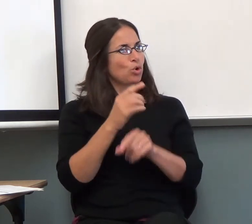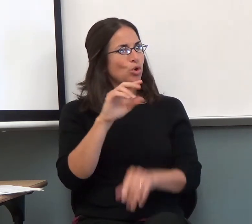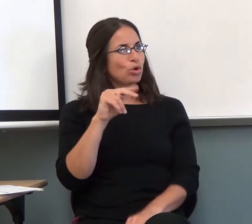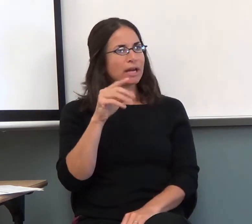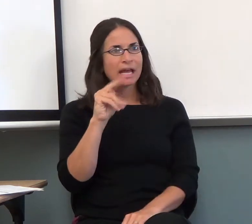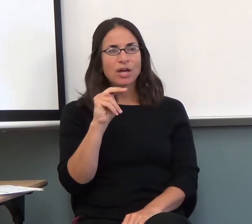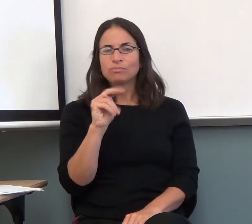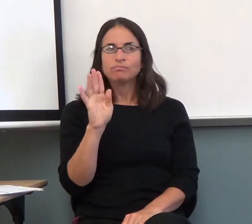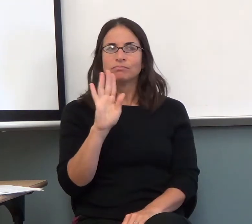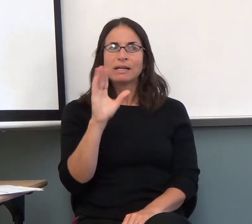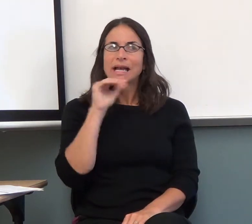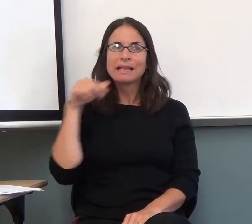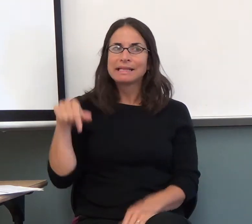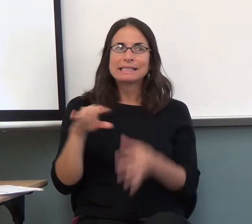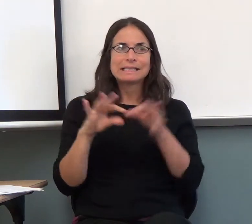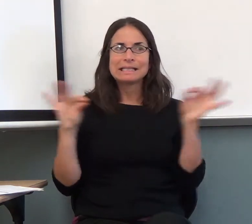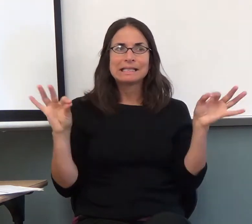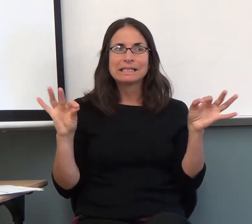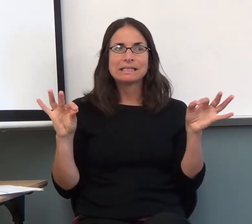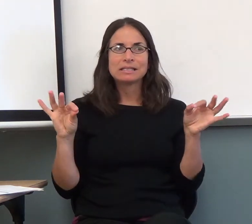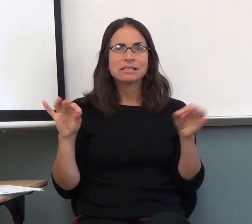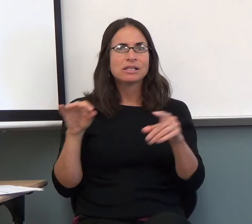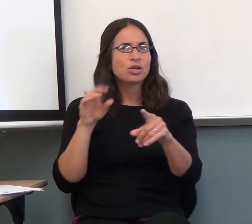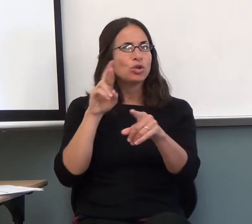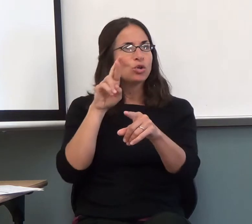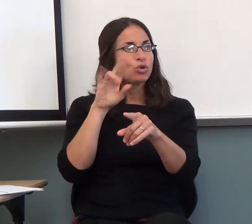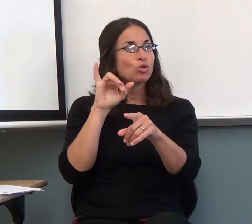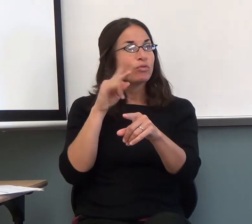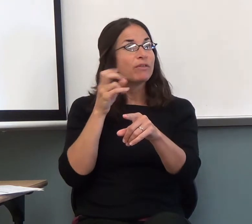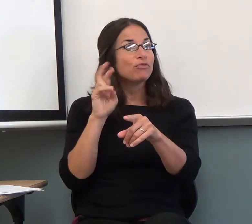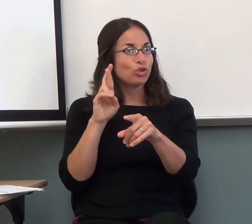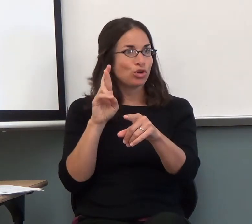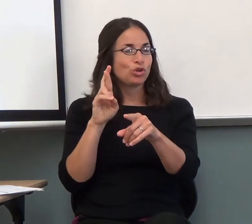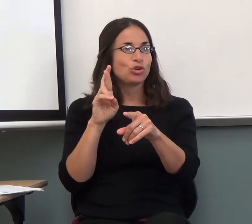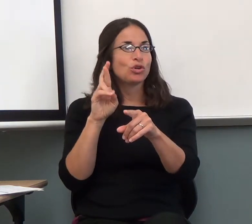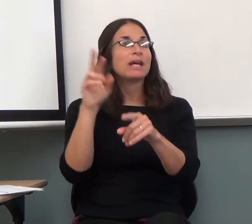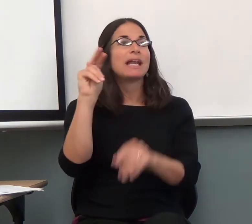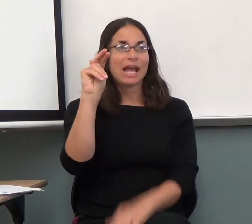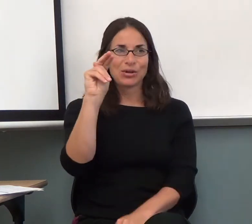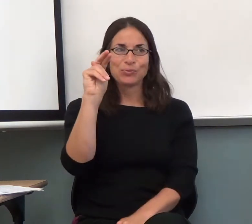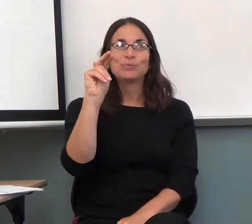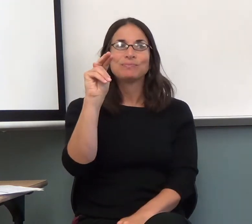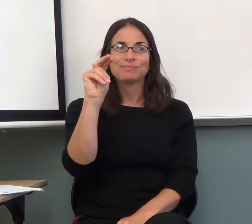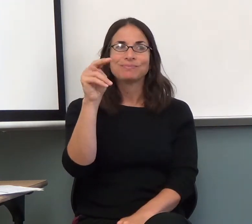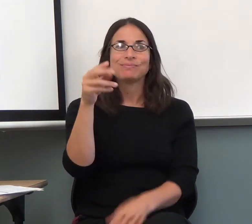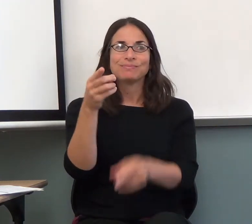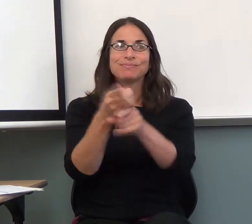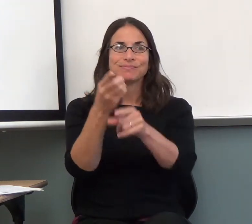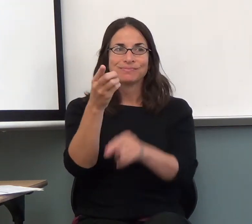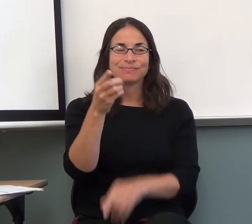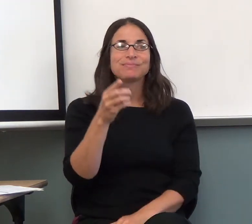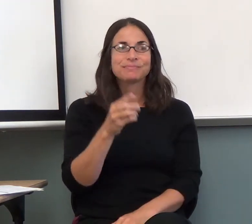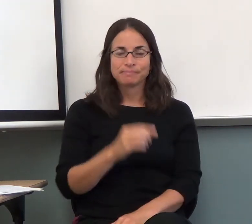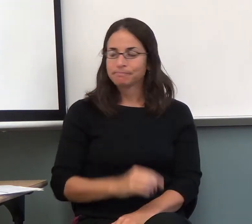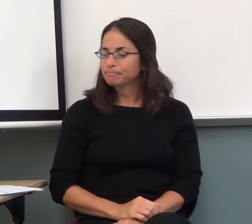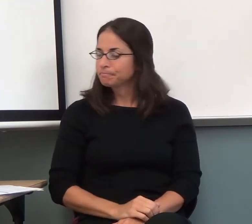In this case. River's not? And river is also a noun. Nice job. We didn't want to forget that one. River, Would river be the subject as